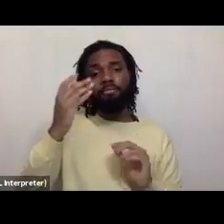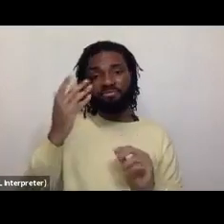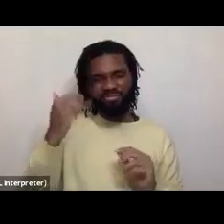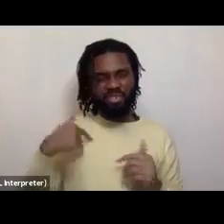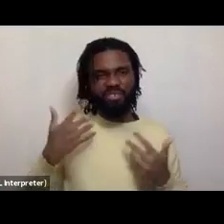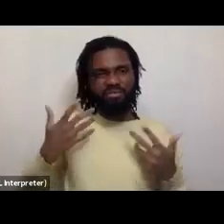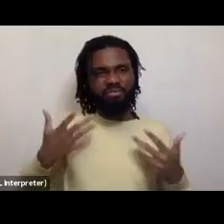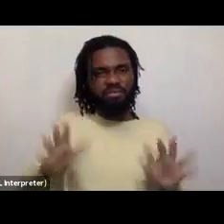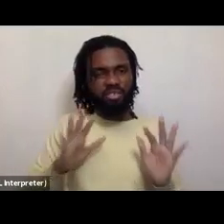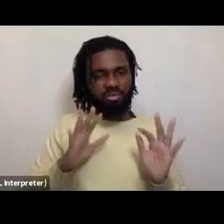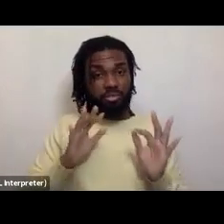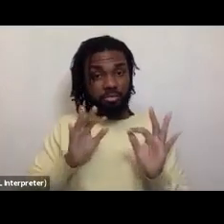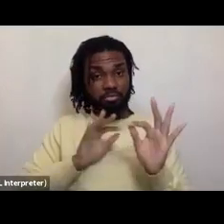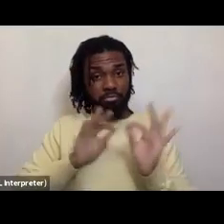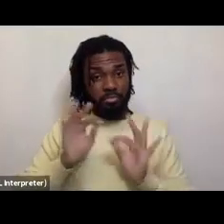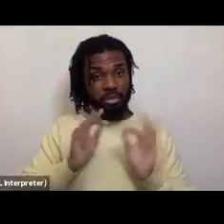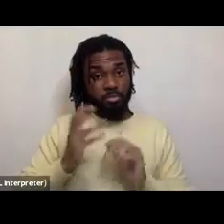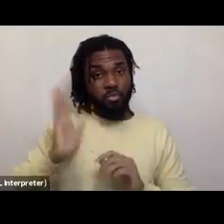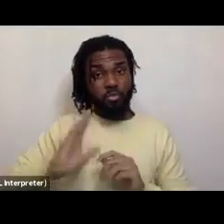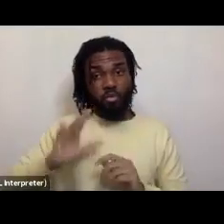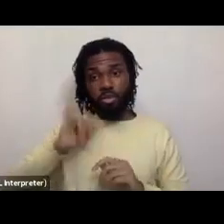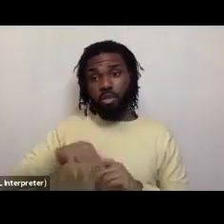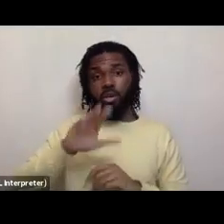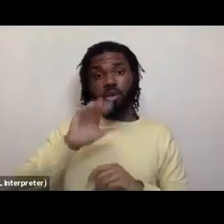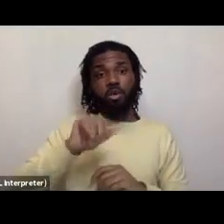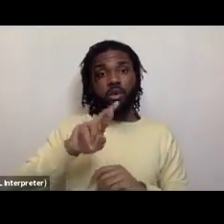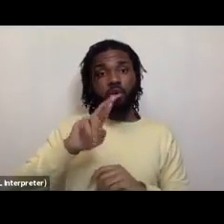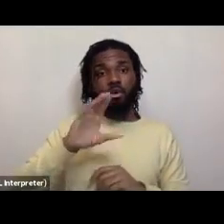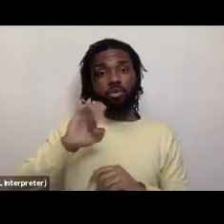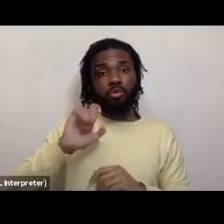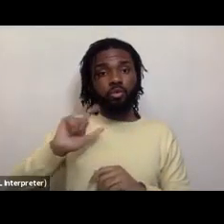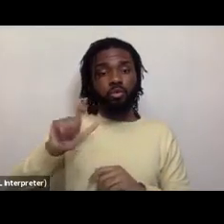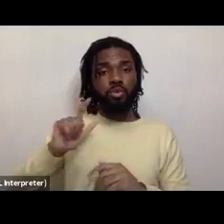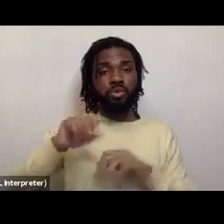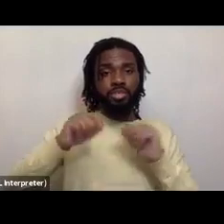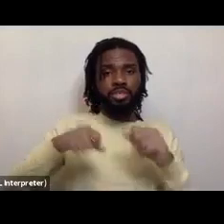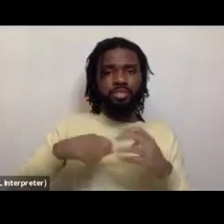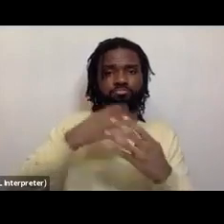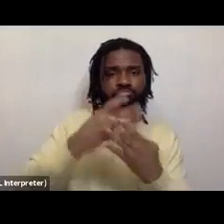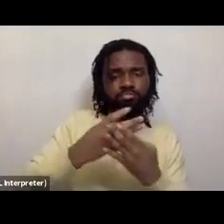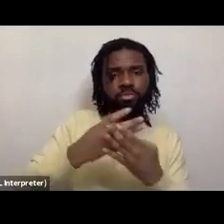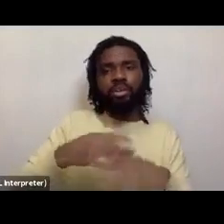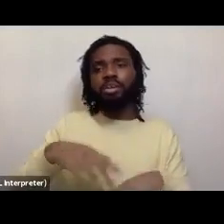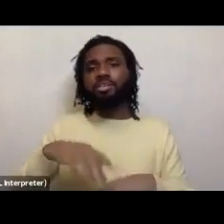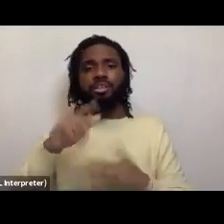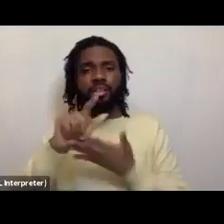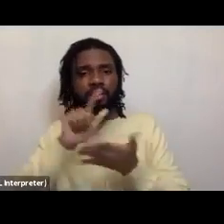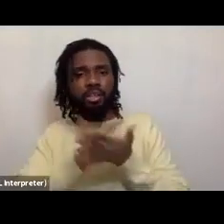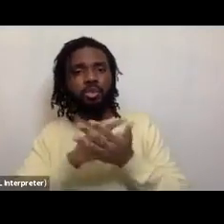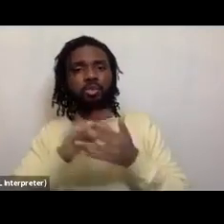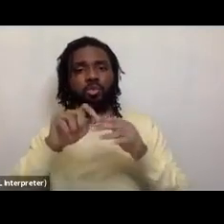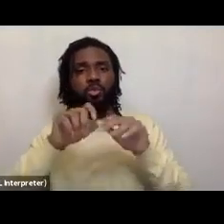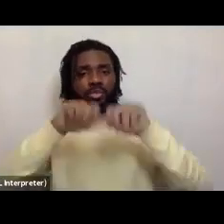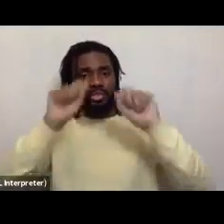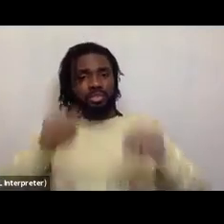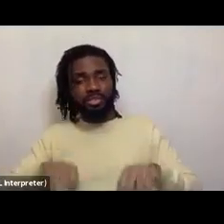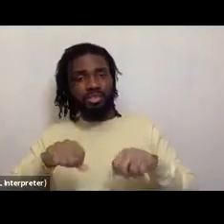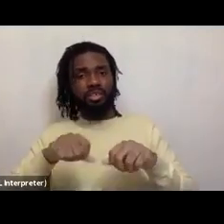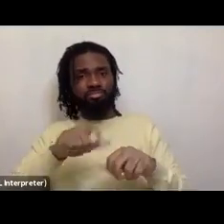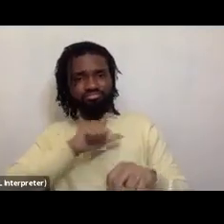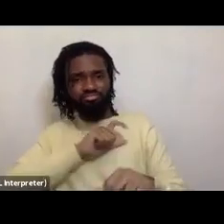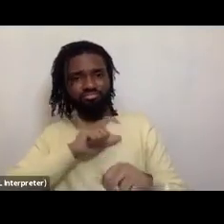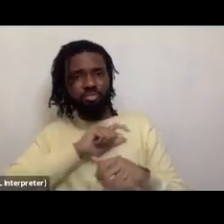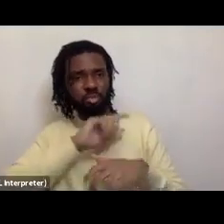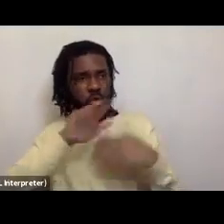how the carceral system and the law enforcement, criminal legal system are working